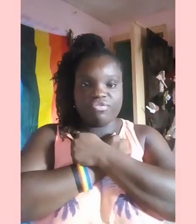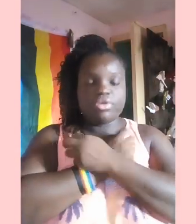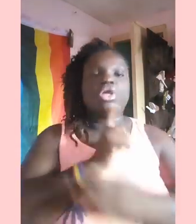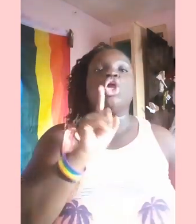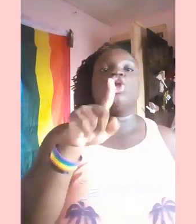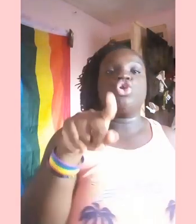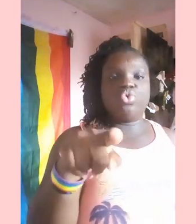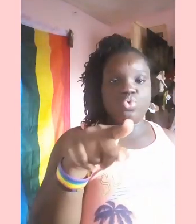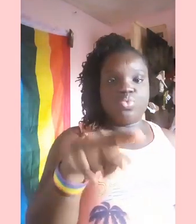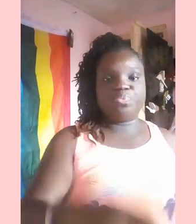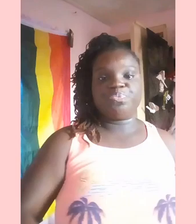love you.